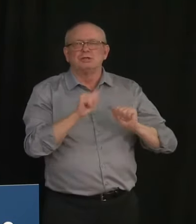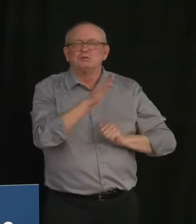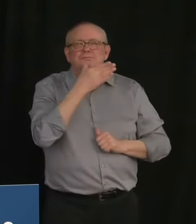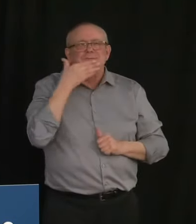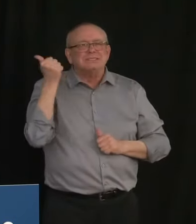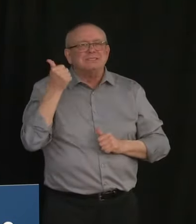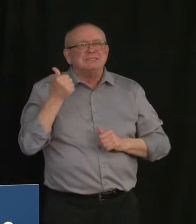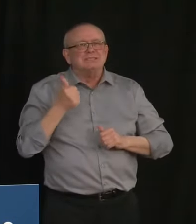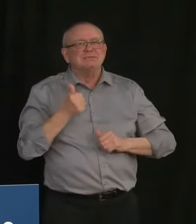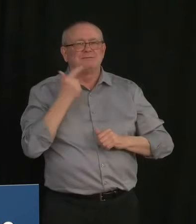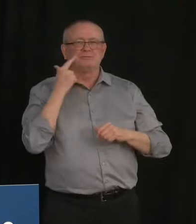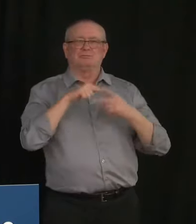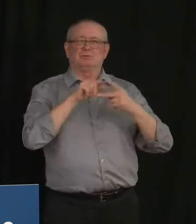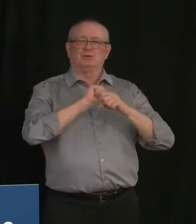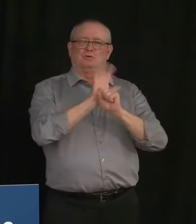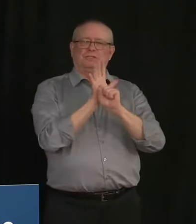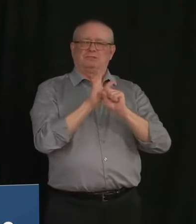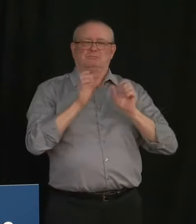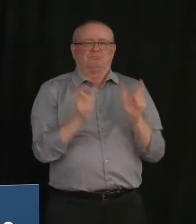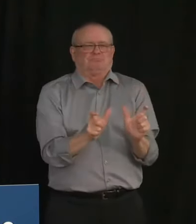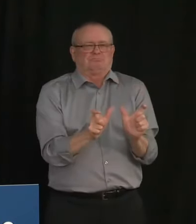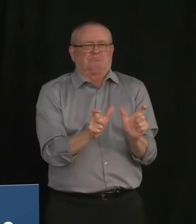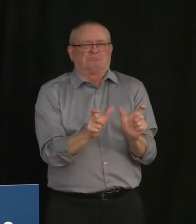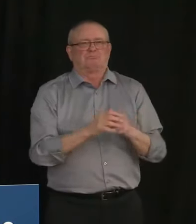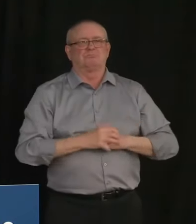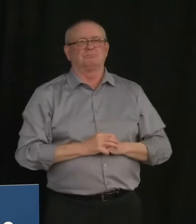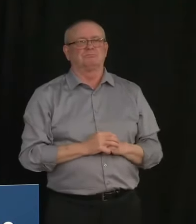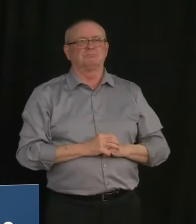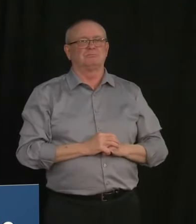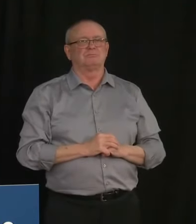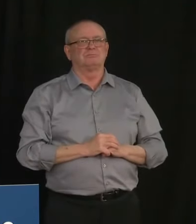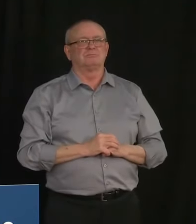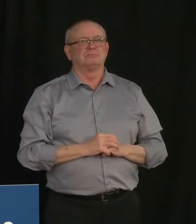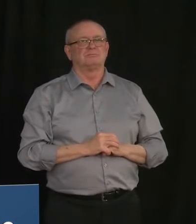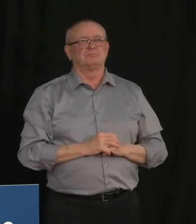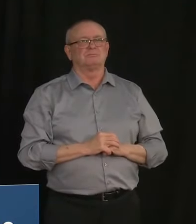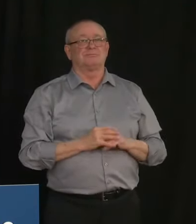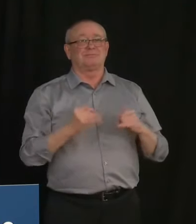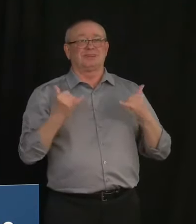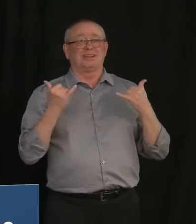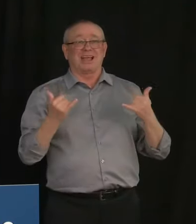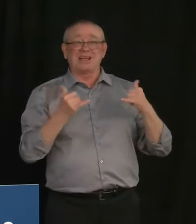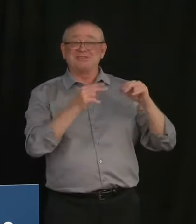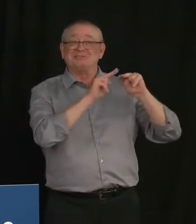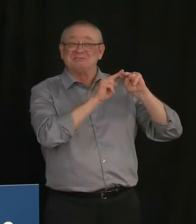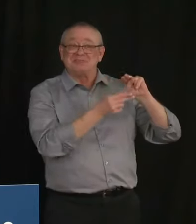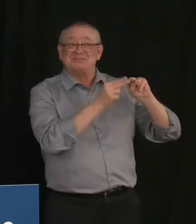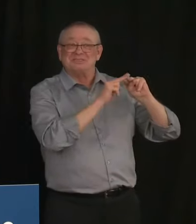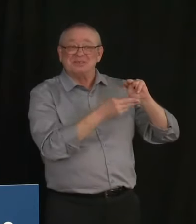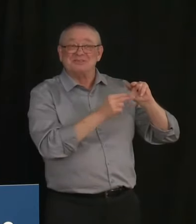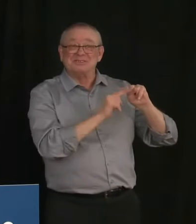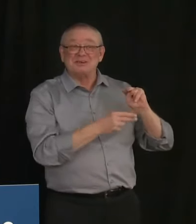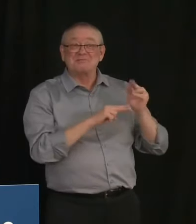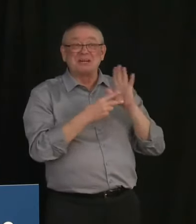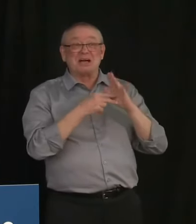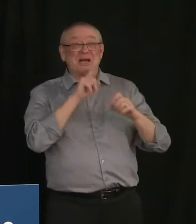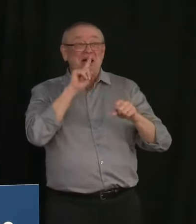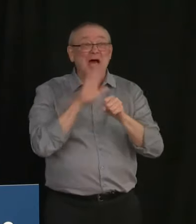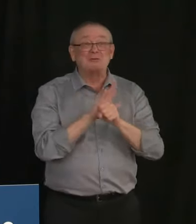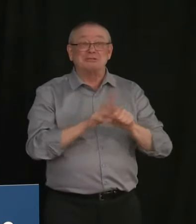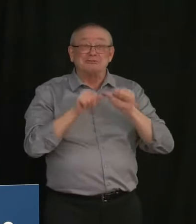spreading. Our previous success in bending the curve doesn't guarantee it will happen again. Our actions